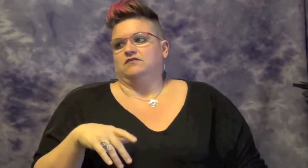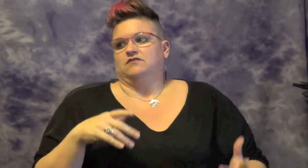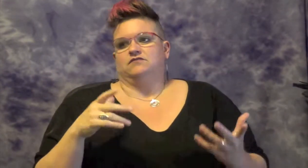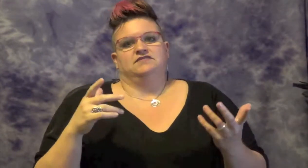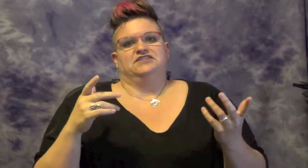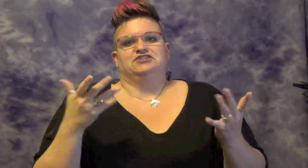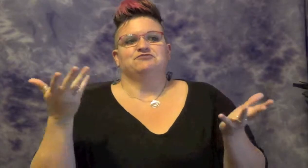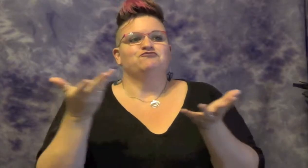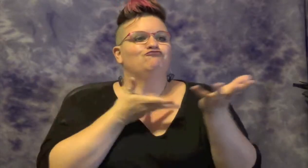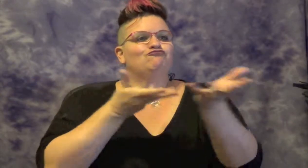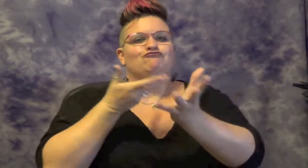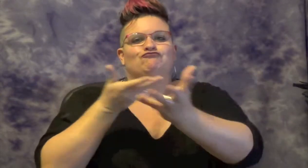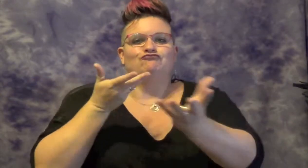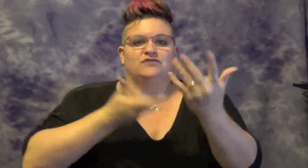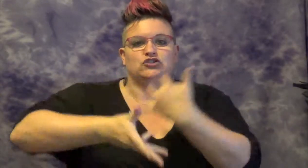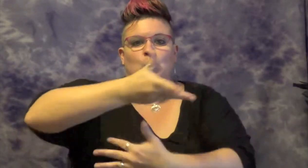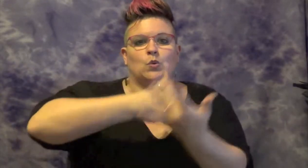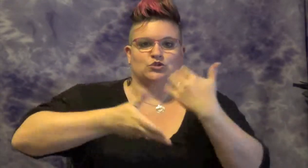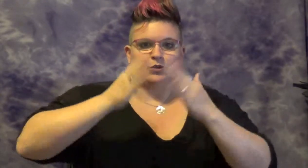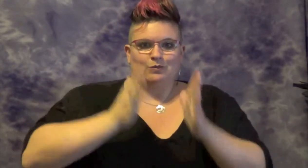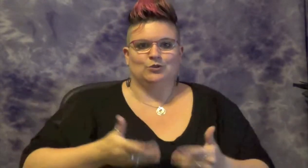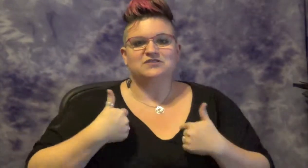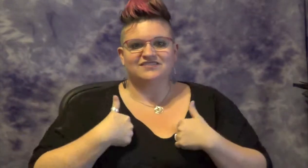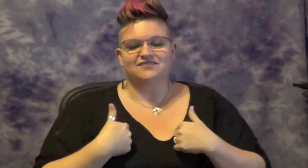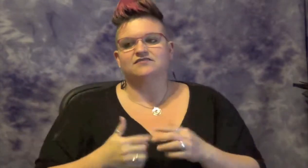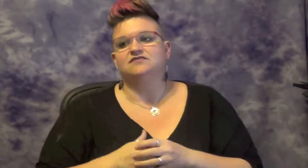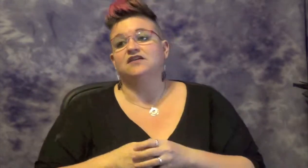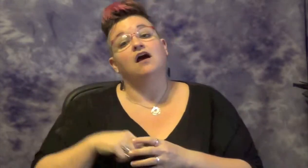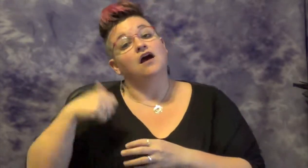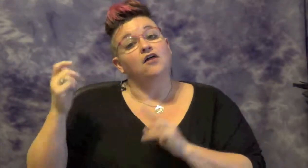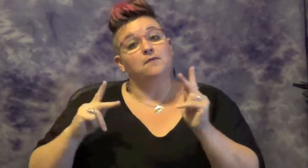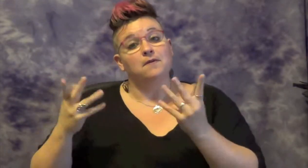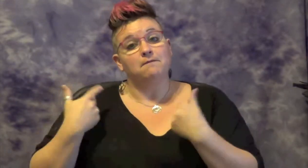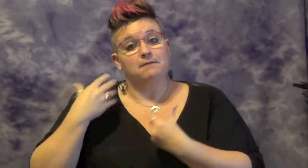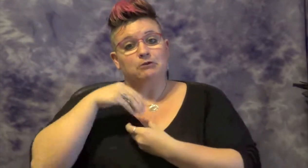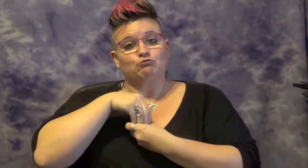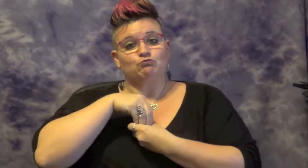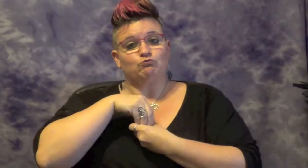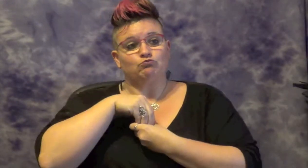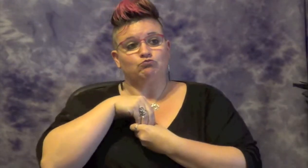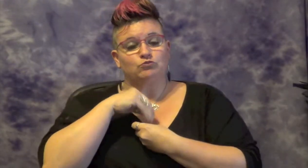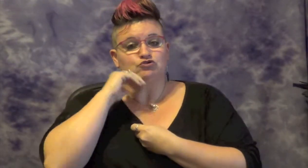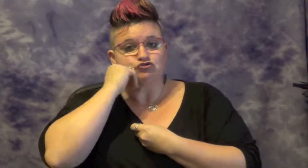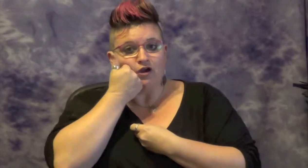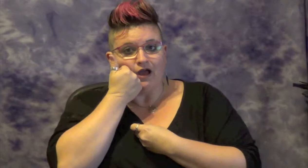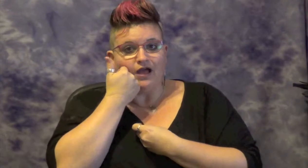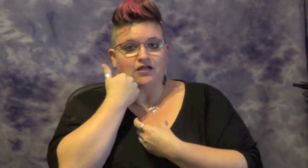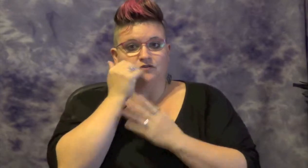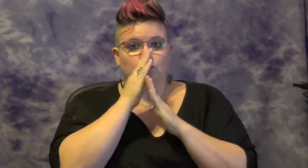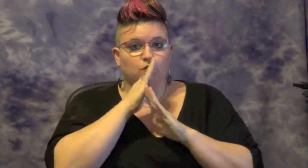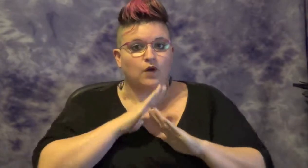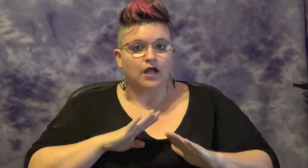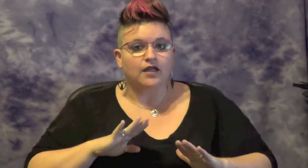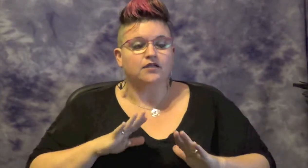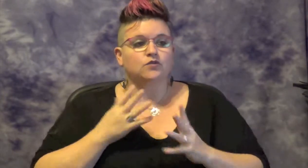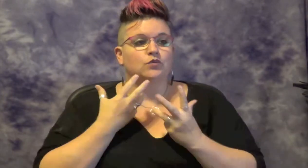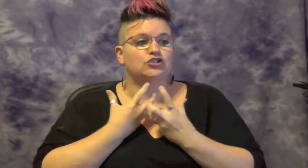bubbly. I am a social person, social butterfly, people would say. But there might be other people who are more